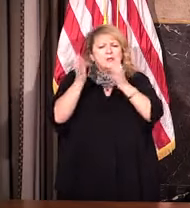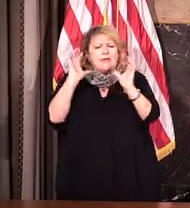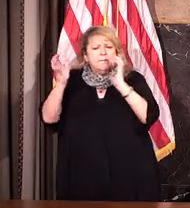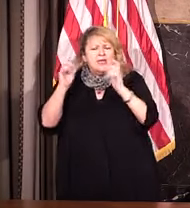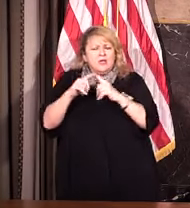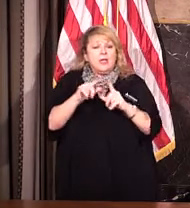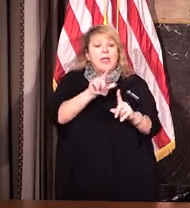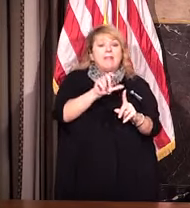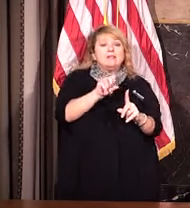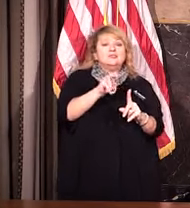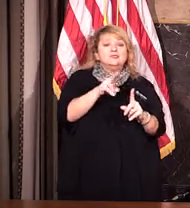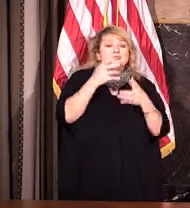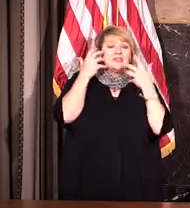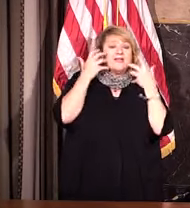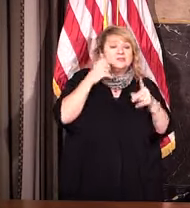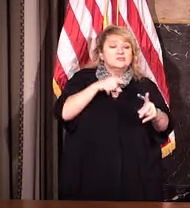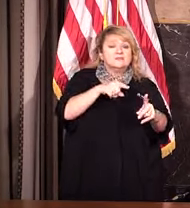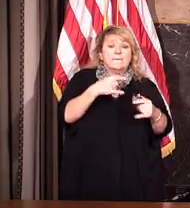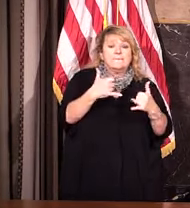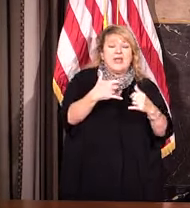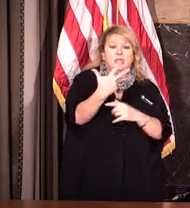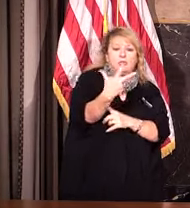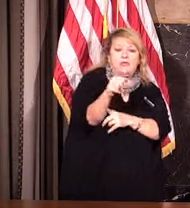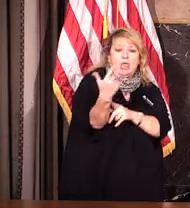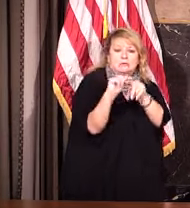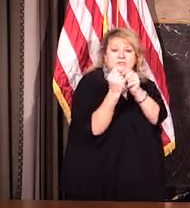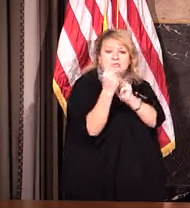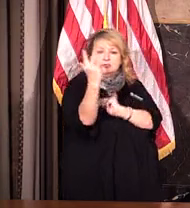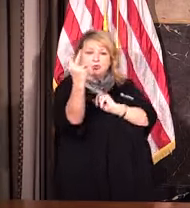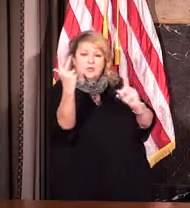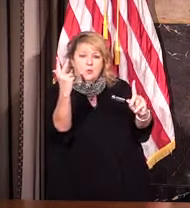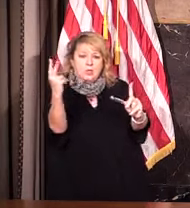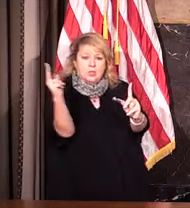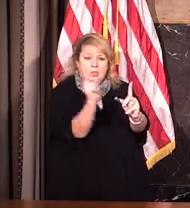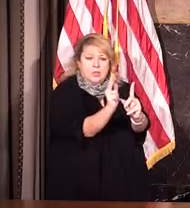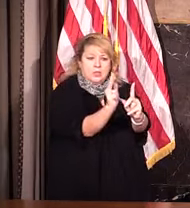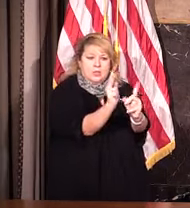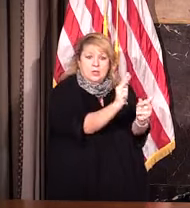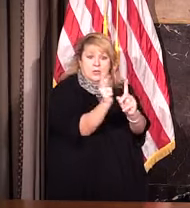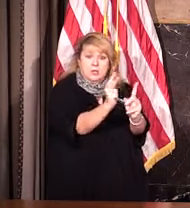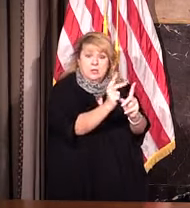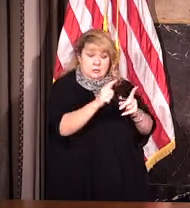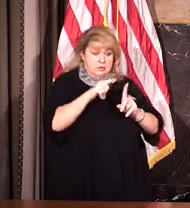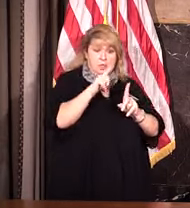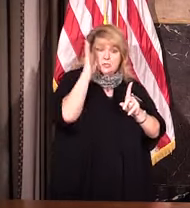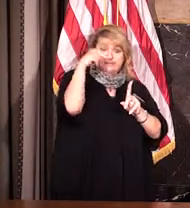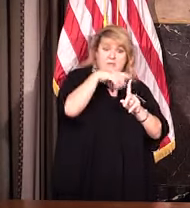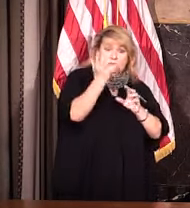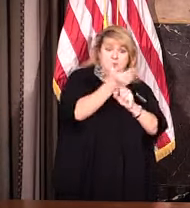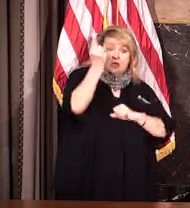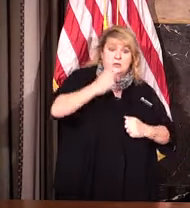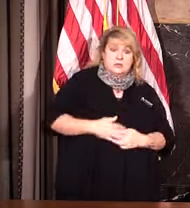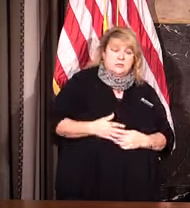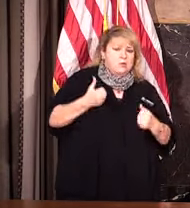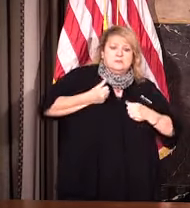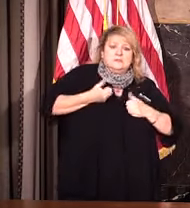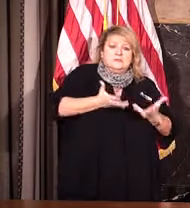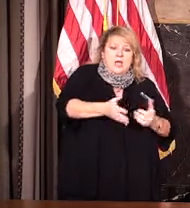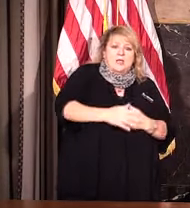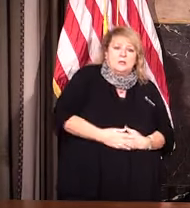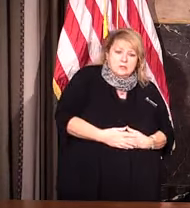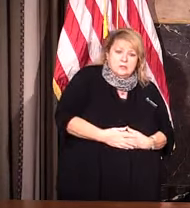perspective, I need to have my team and I need to know what my opponent is. And The concern is that the opponent will grow in